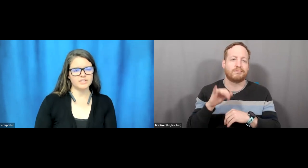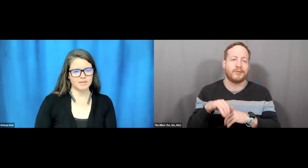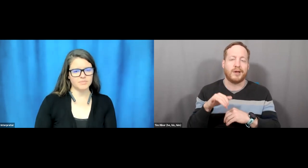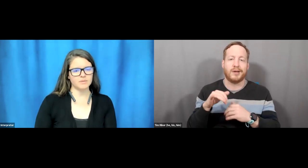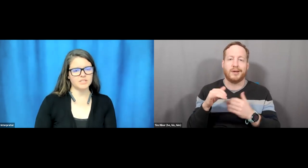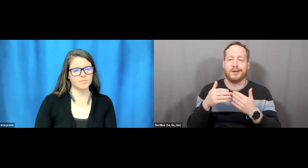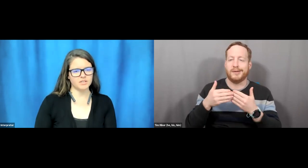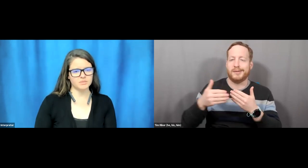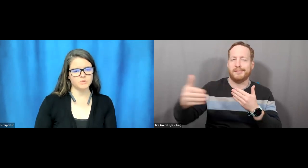same time as possible.